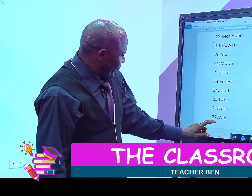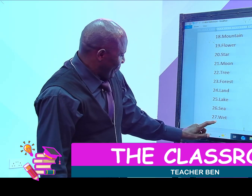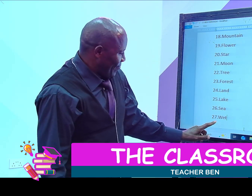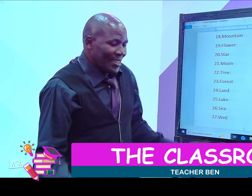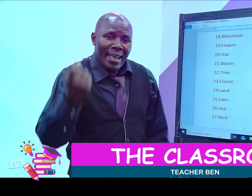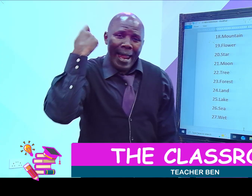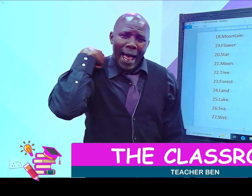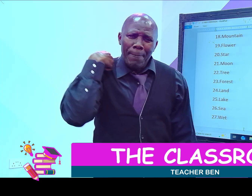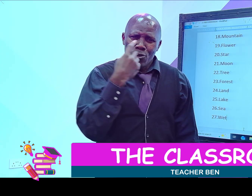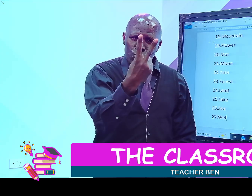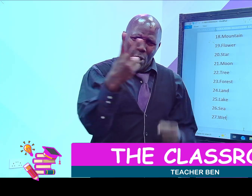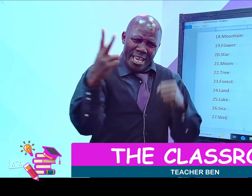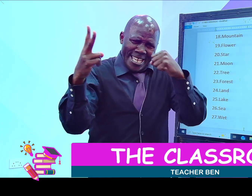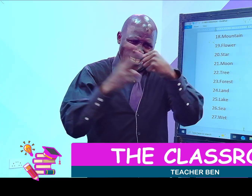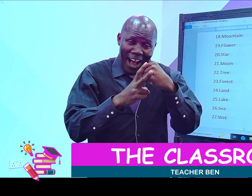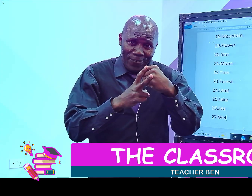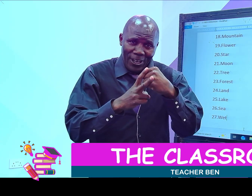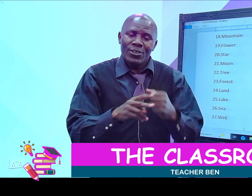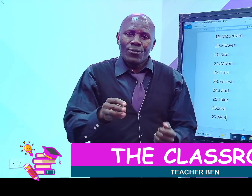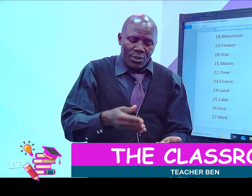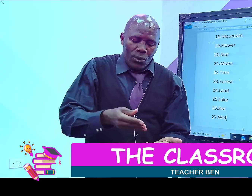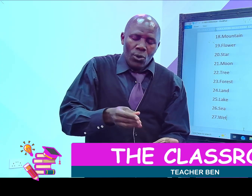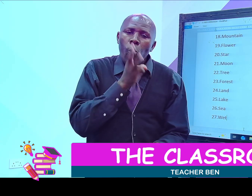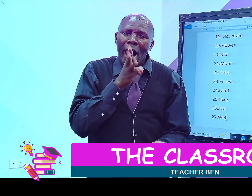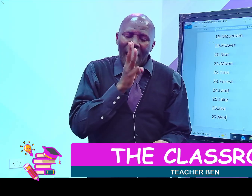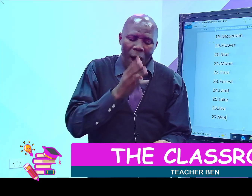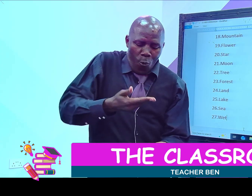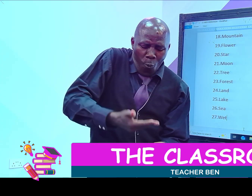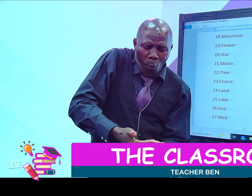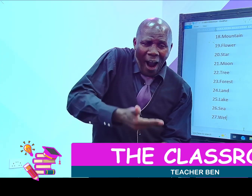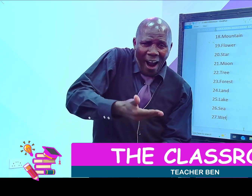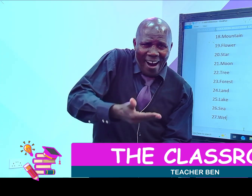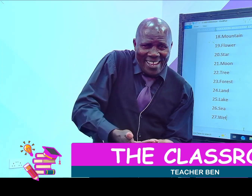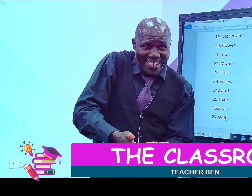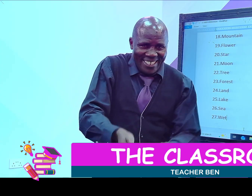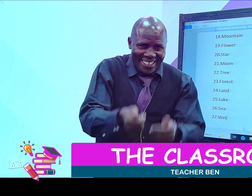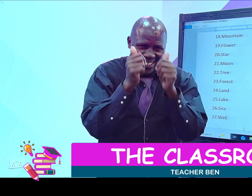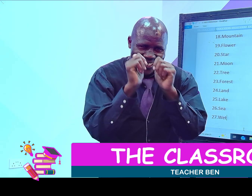Number 27, we have wet.